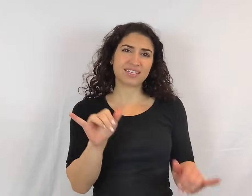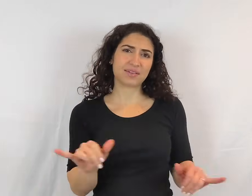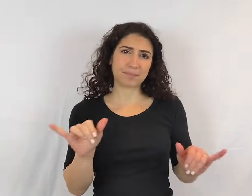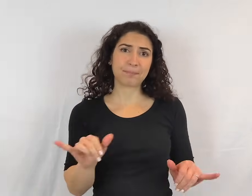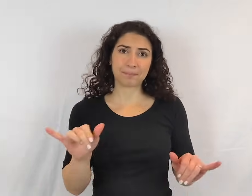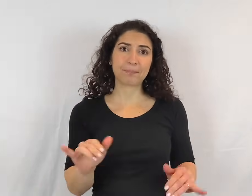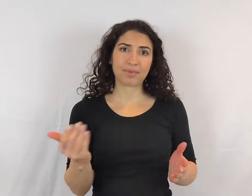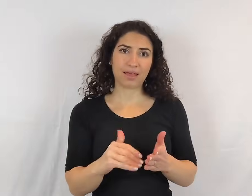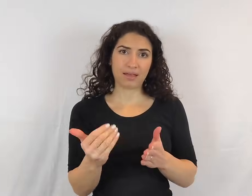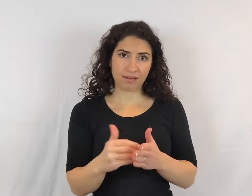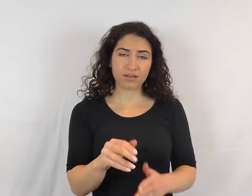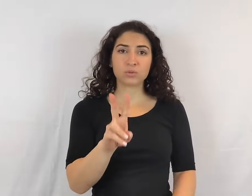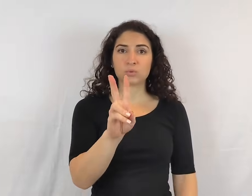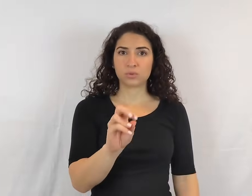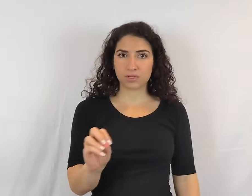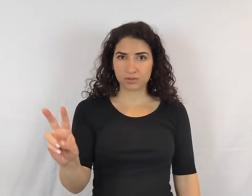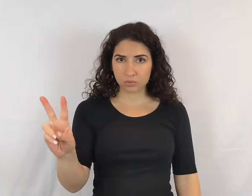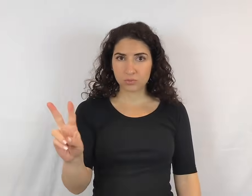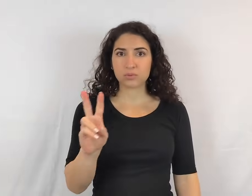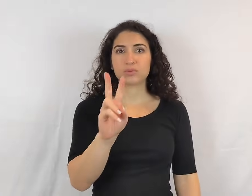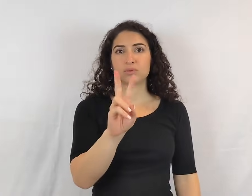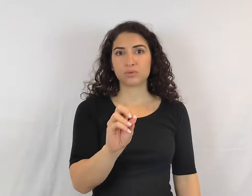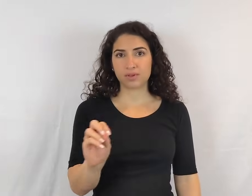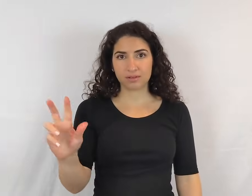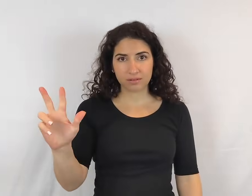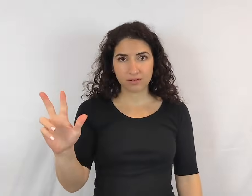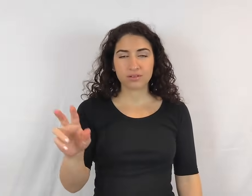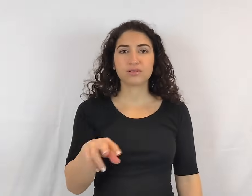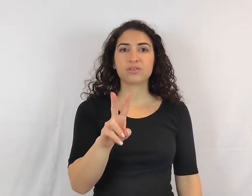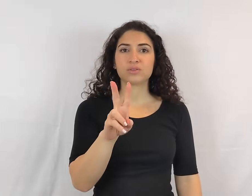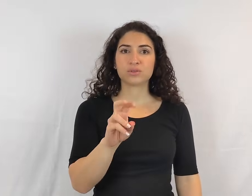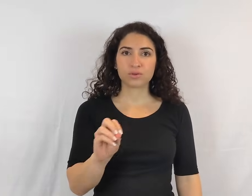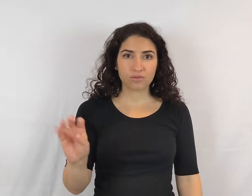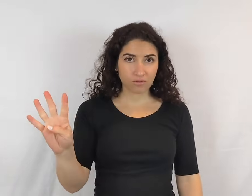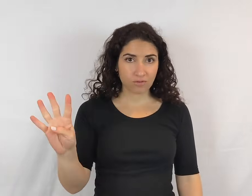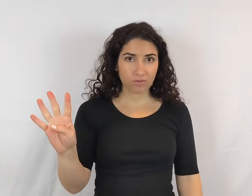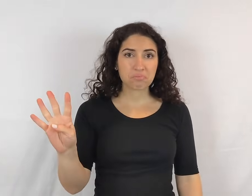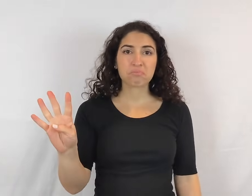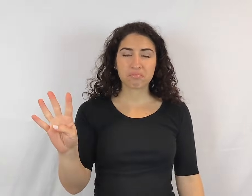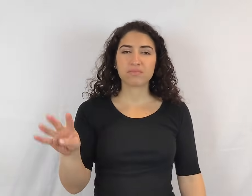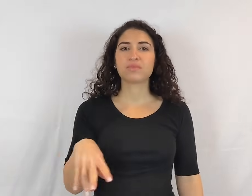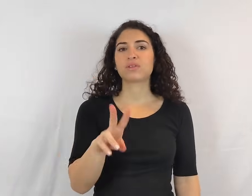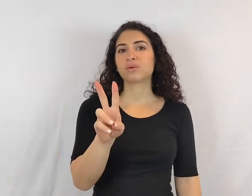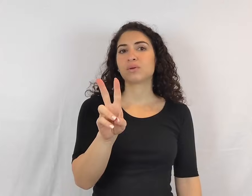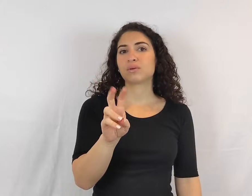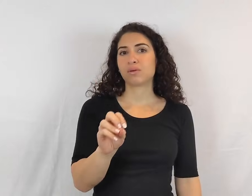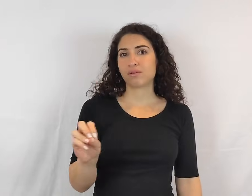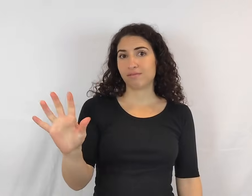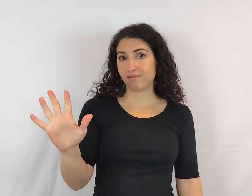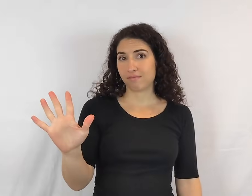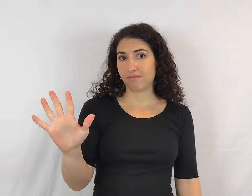See? It's all the same again and again. 2002, 2003, 2004, 2005,